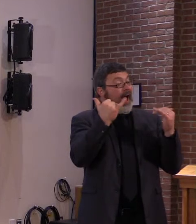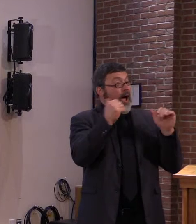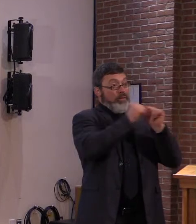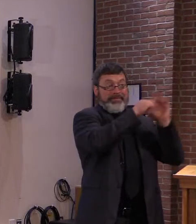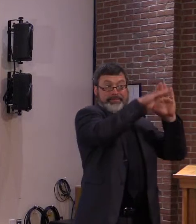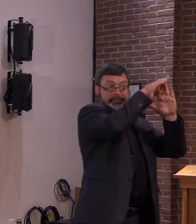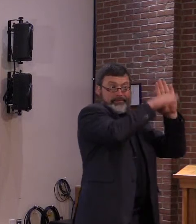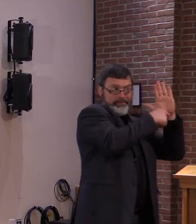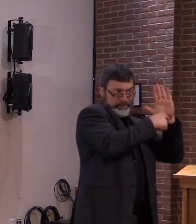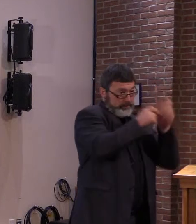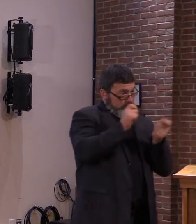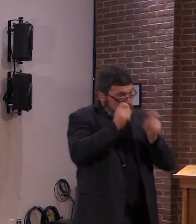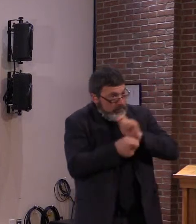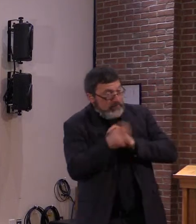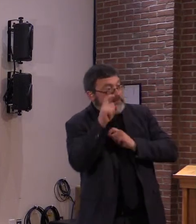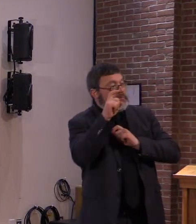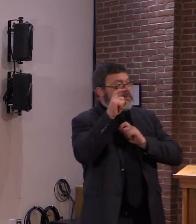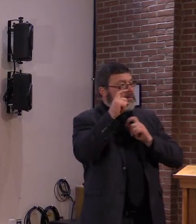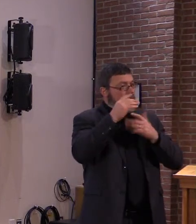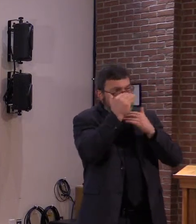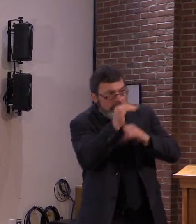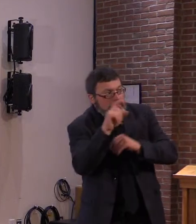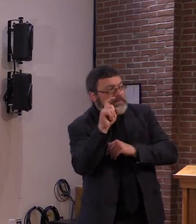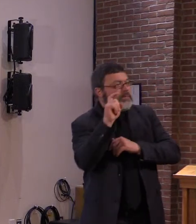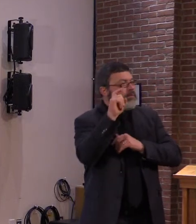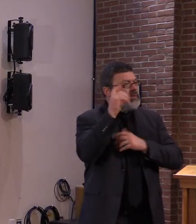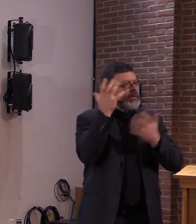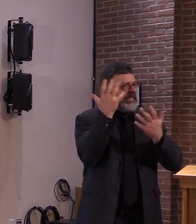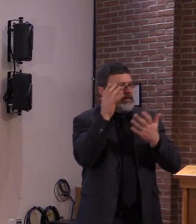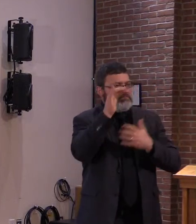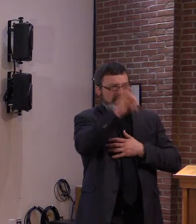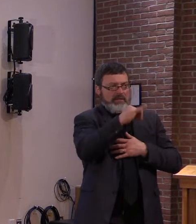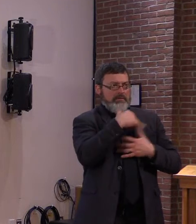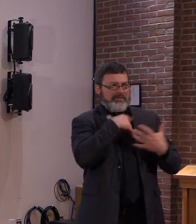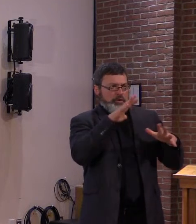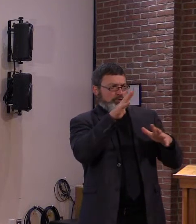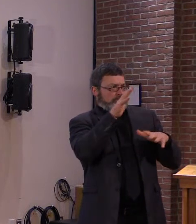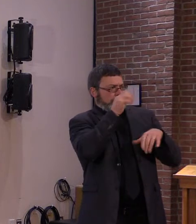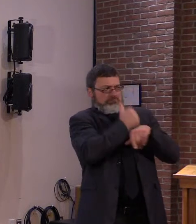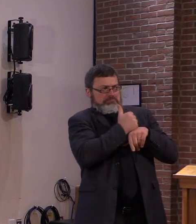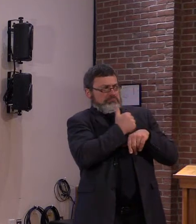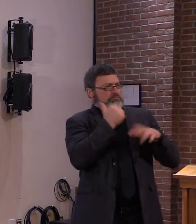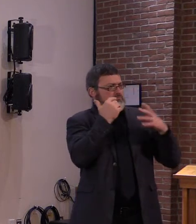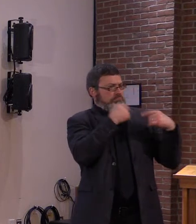haven't got enough information to be accurate about saying that.